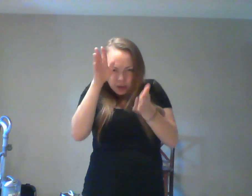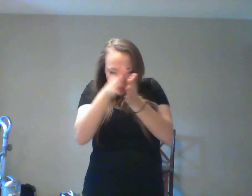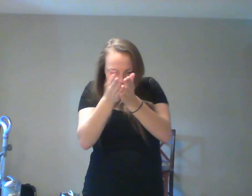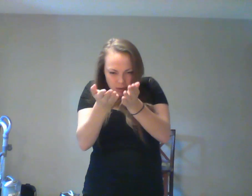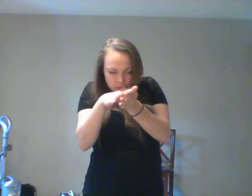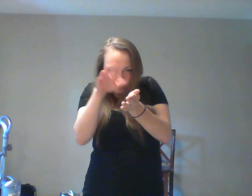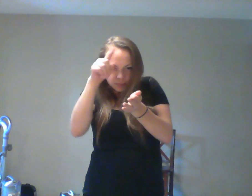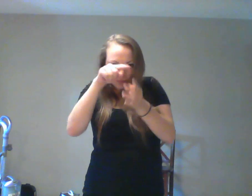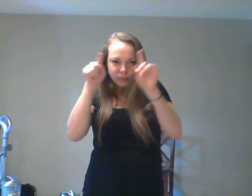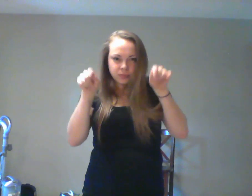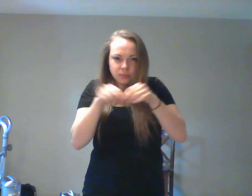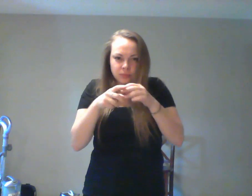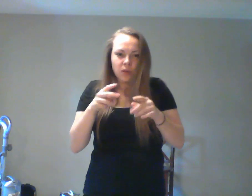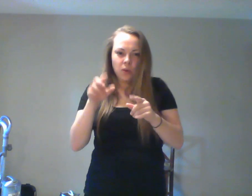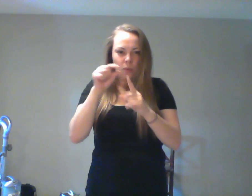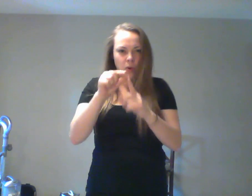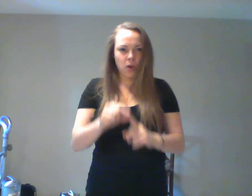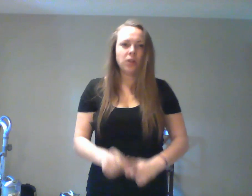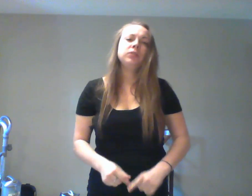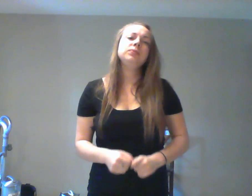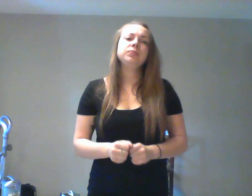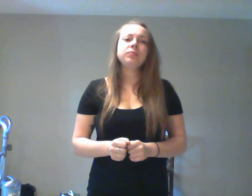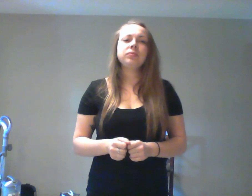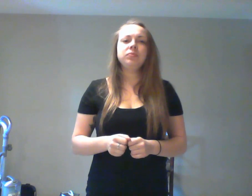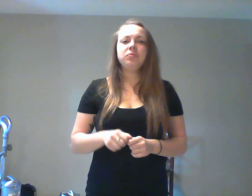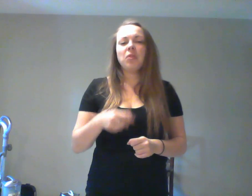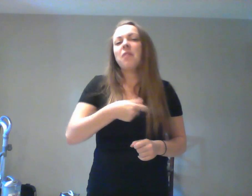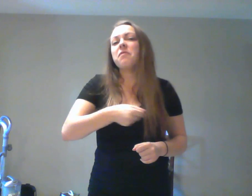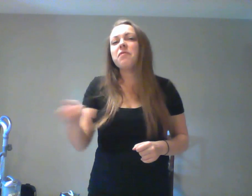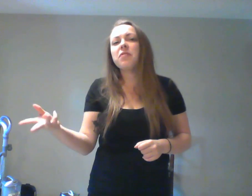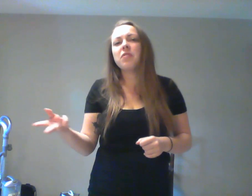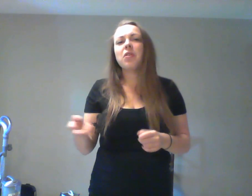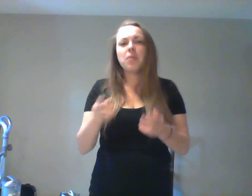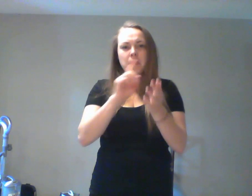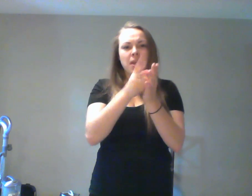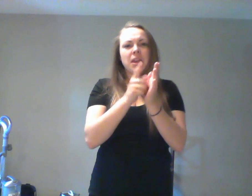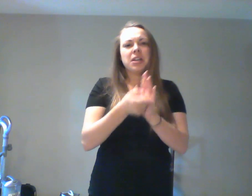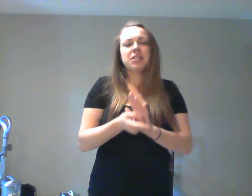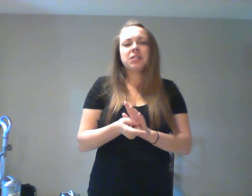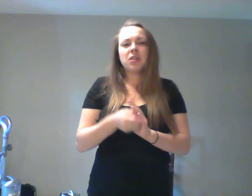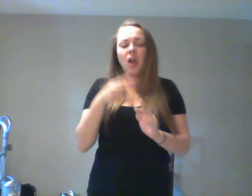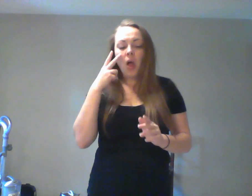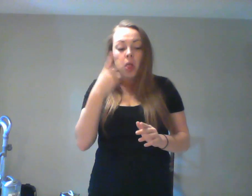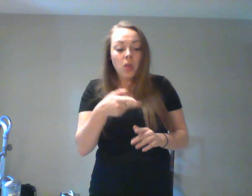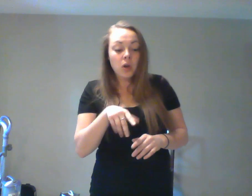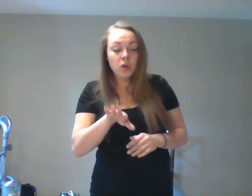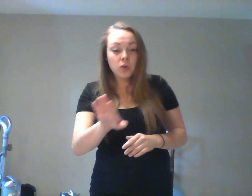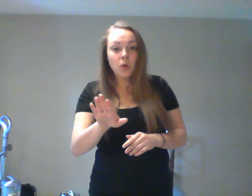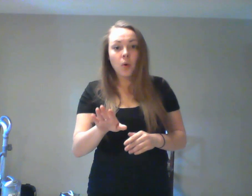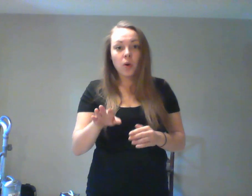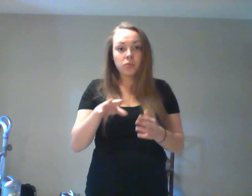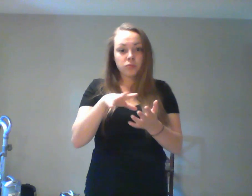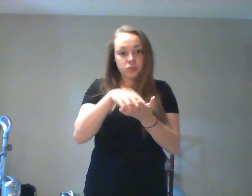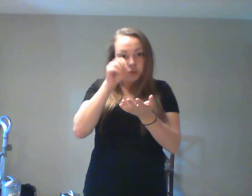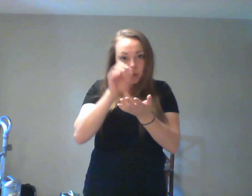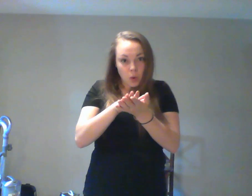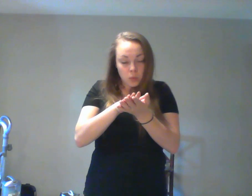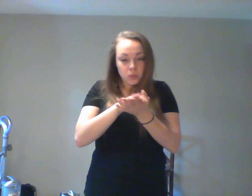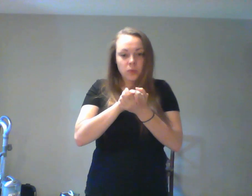idea chair. Take a few minutes to look over your notes and refresh your mind about what main idea is. Give me a thumbs up if you